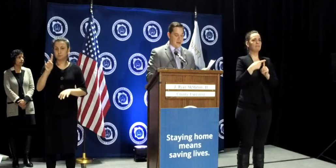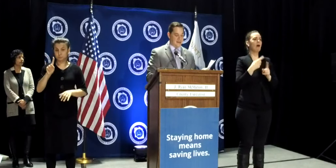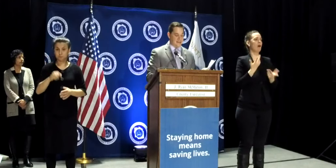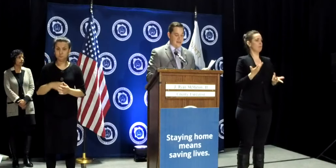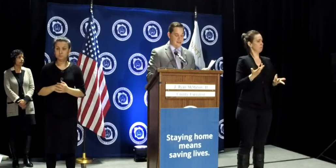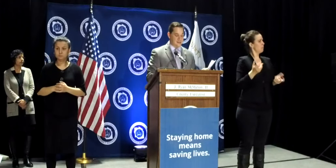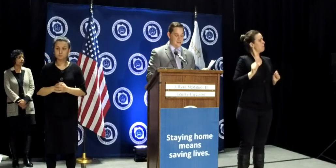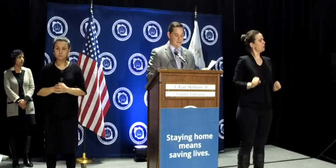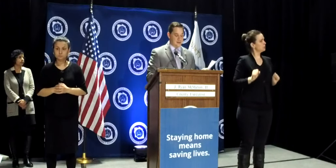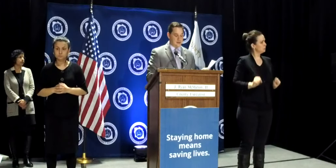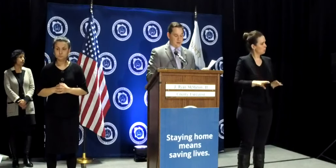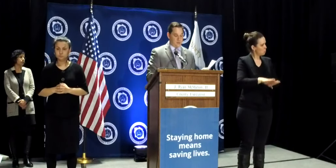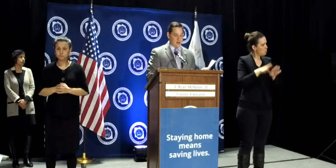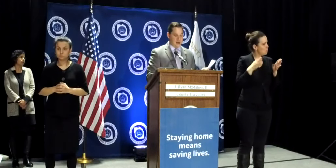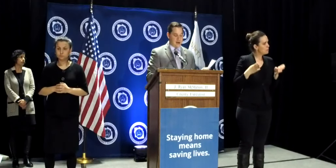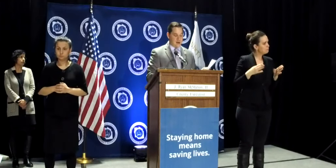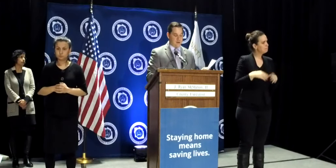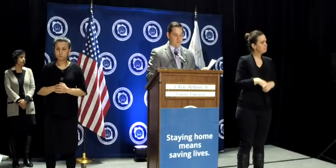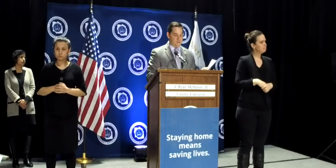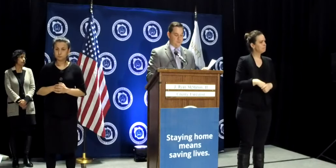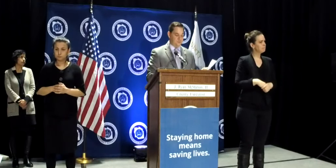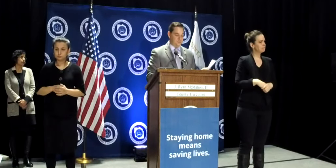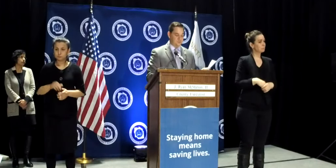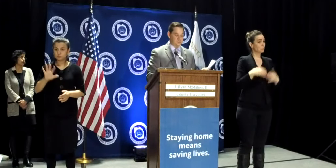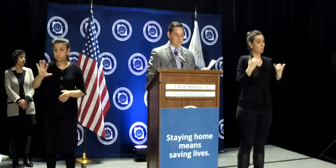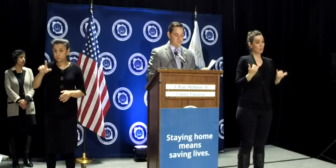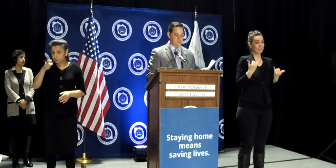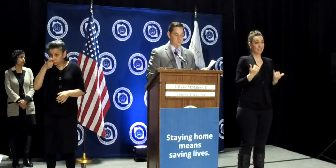534 pending tests, we have